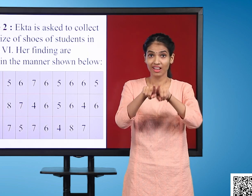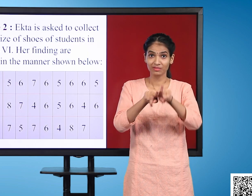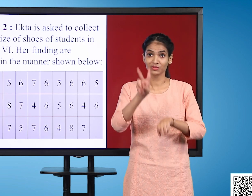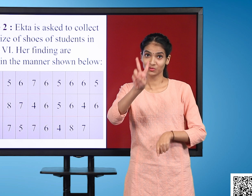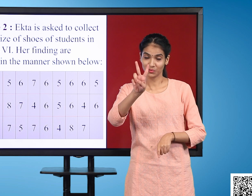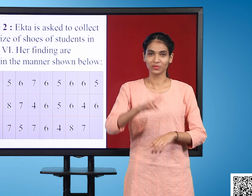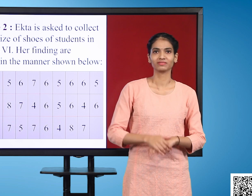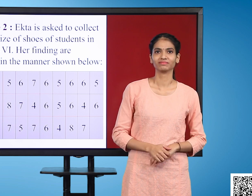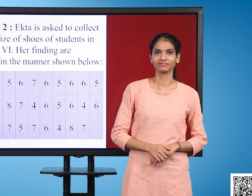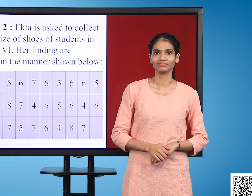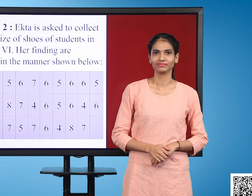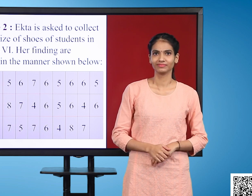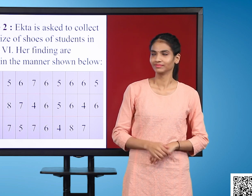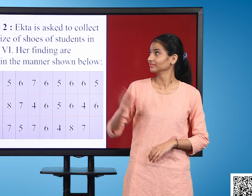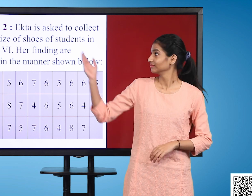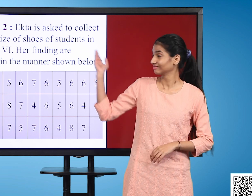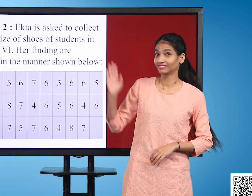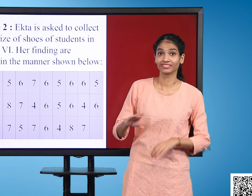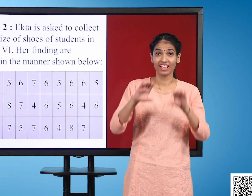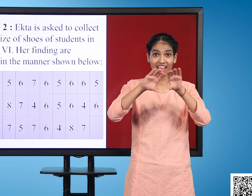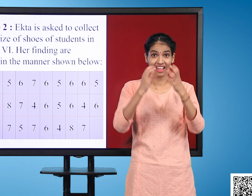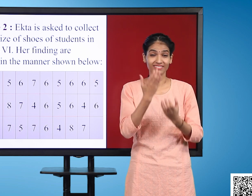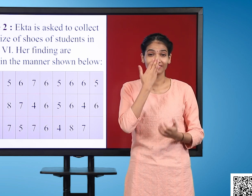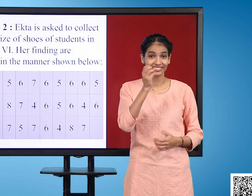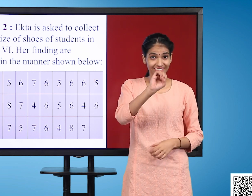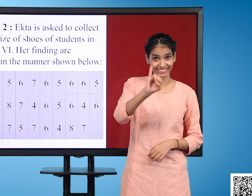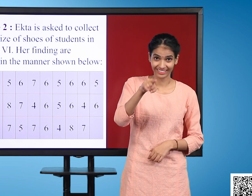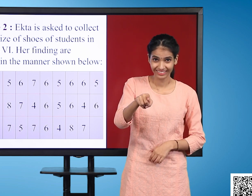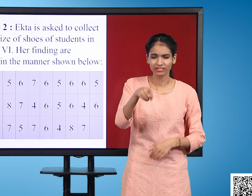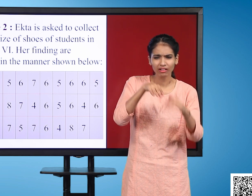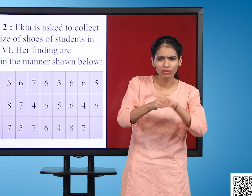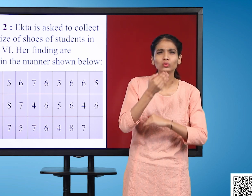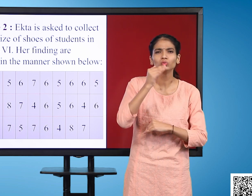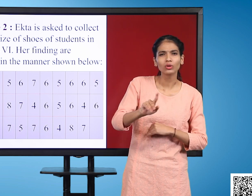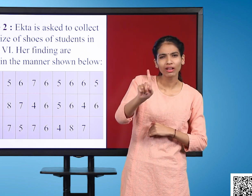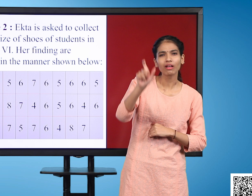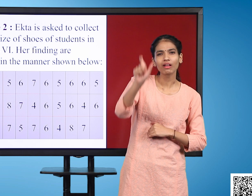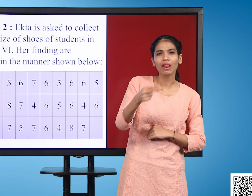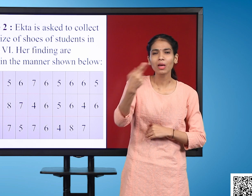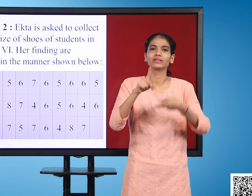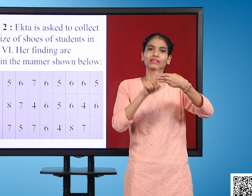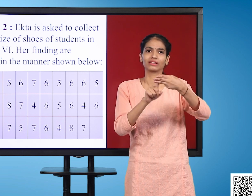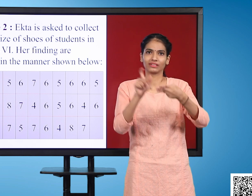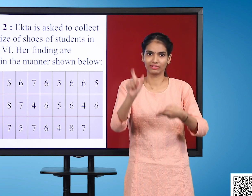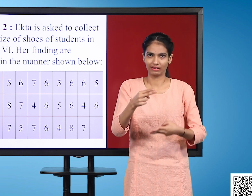Example 2. Ekta is asked to collect data for size of shoes of students in her class